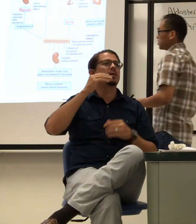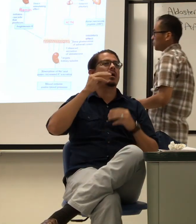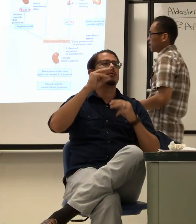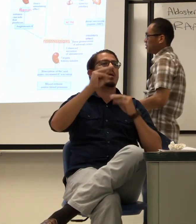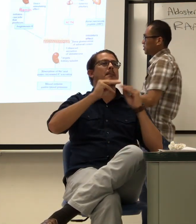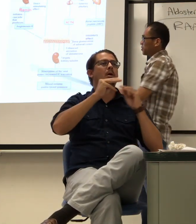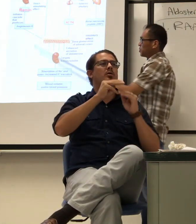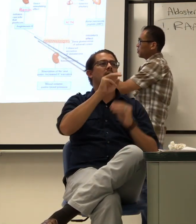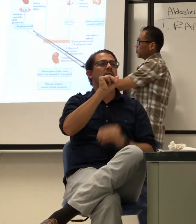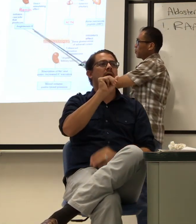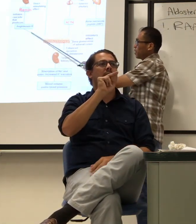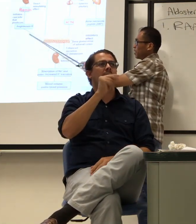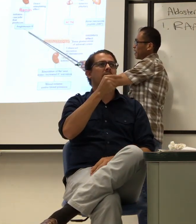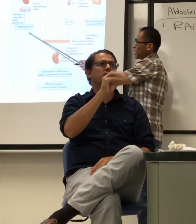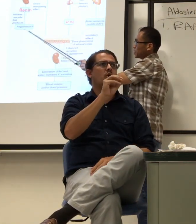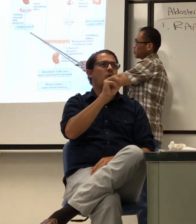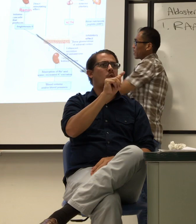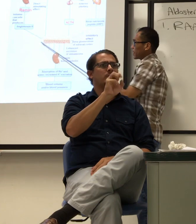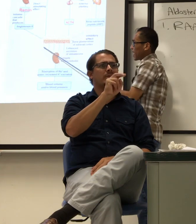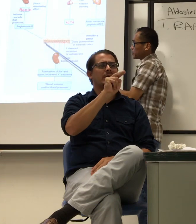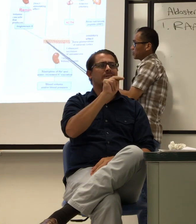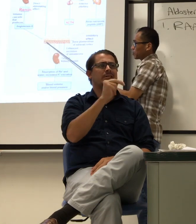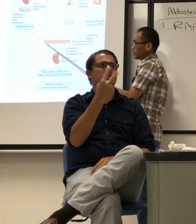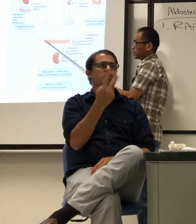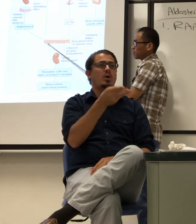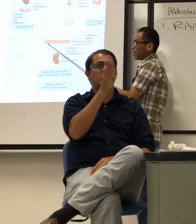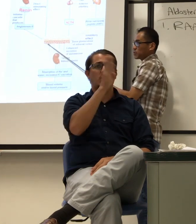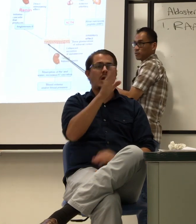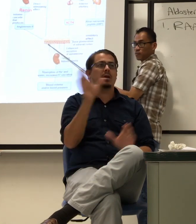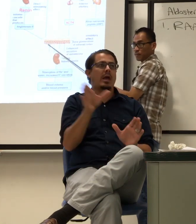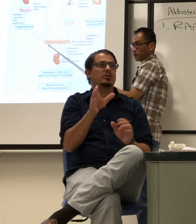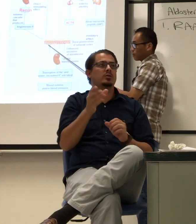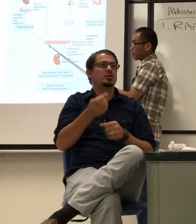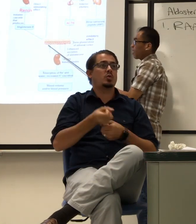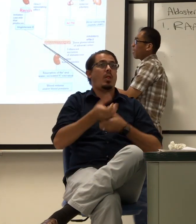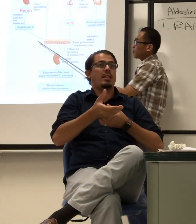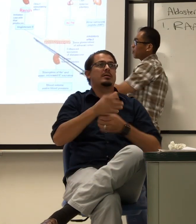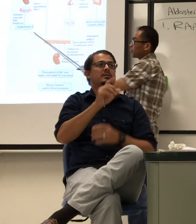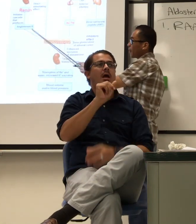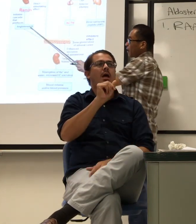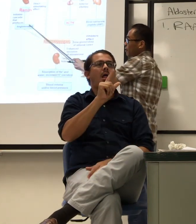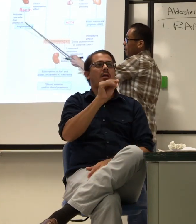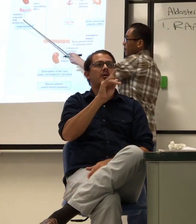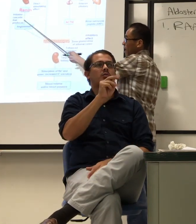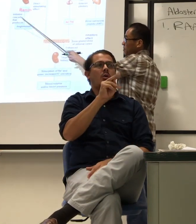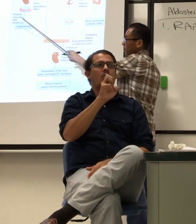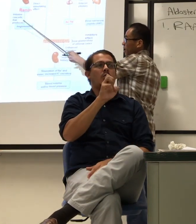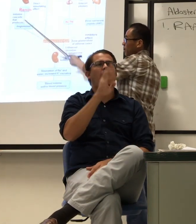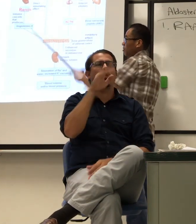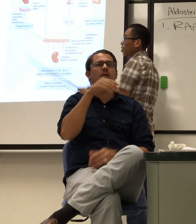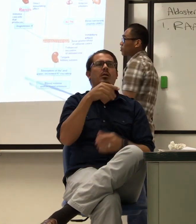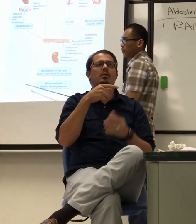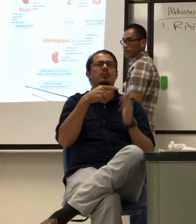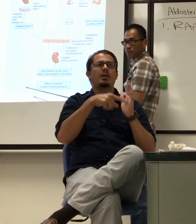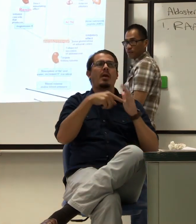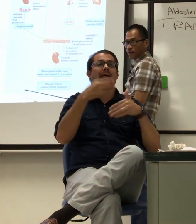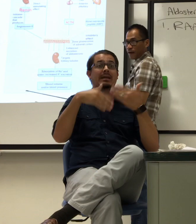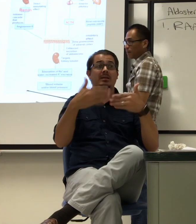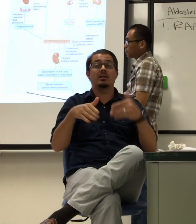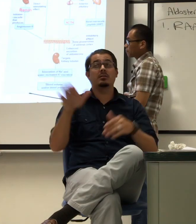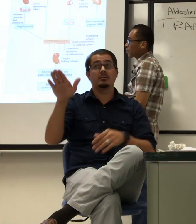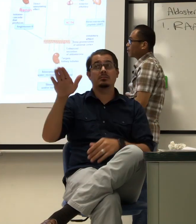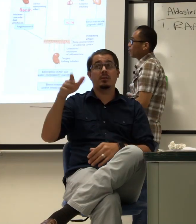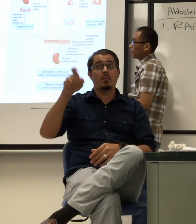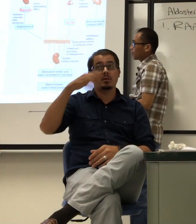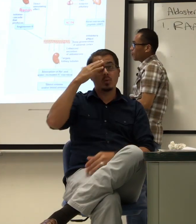called angiotensin II that has a direct action to release aldosterone from here. But I'll go through that cascade, and you are responsible for